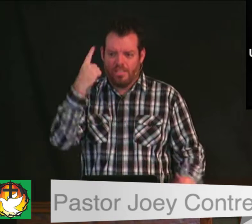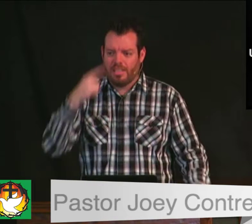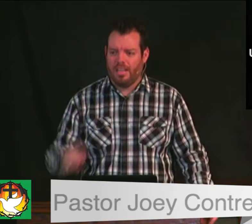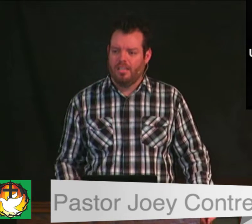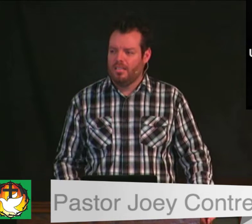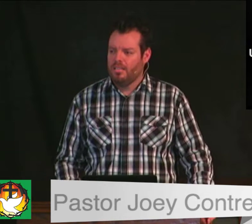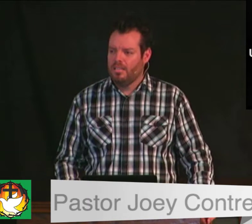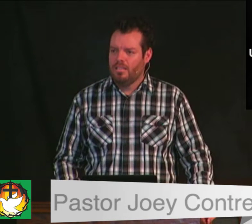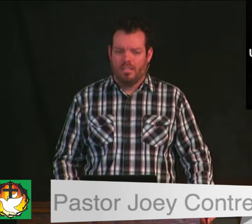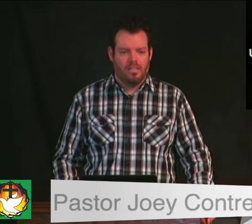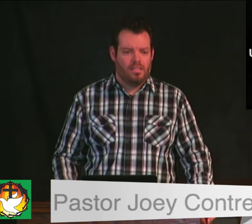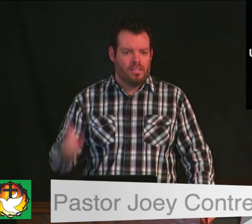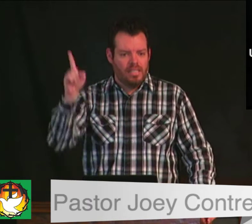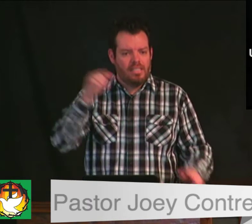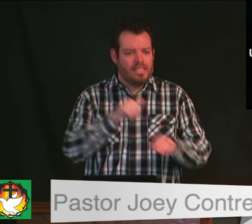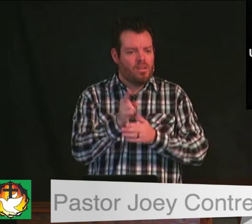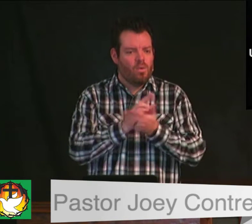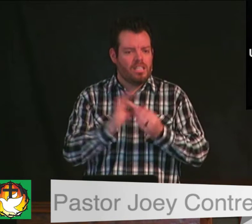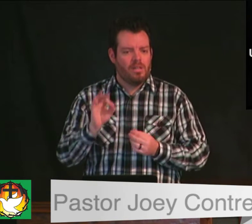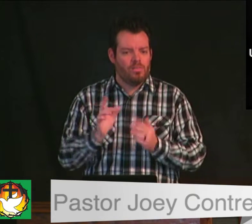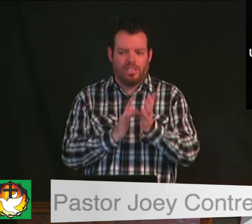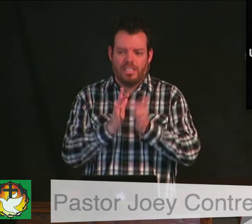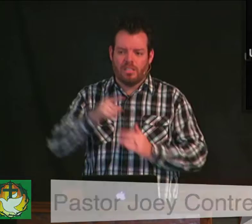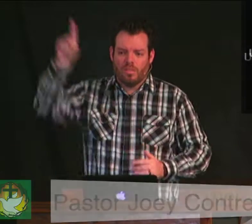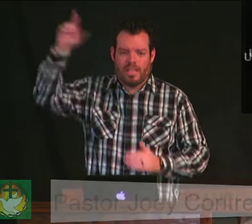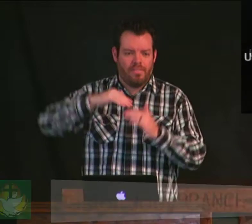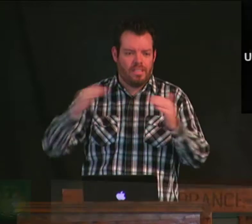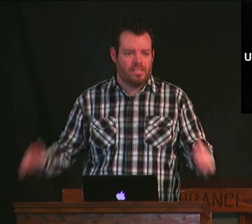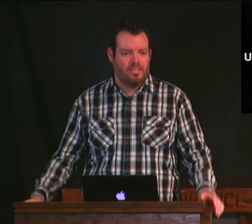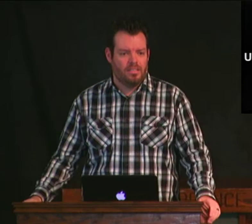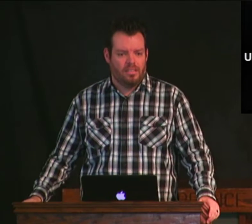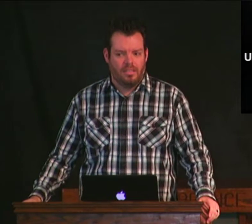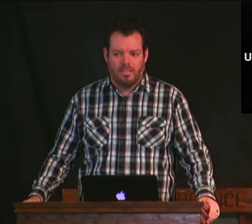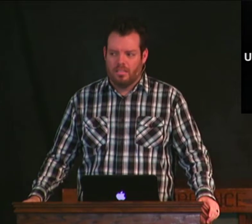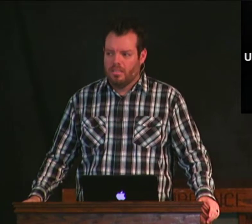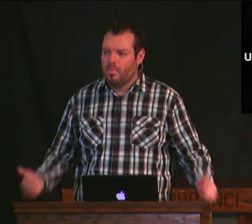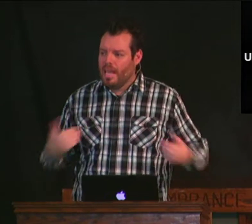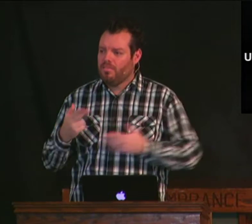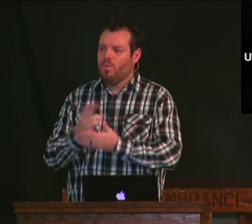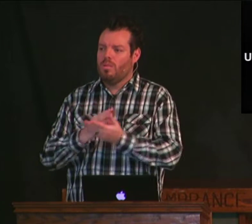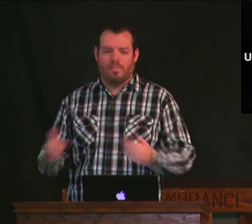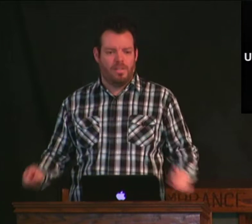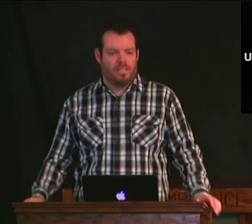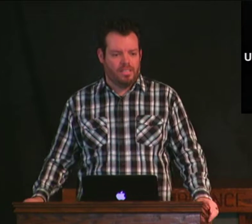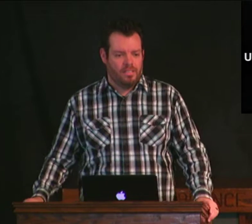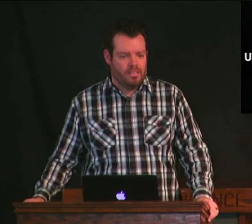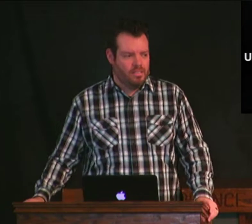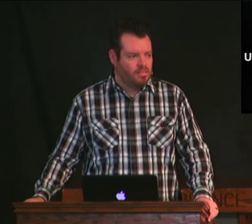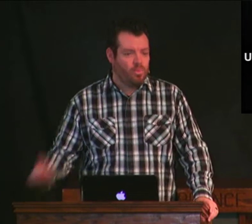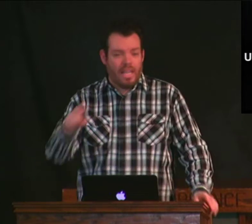understand. He sent the Holy Spirit when Jesus went to heaven. We have the Holy Spirit, but we have to